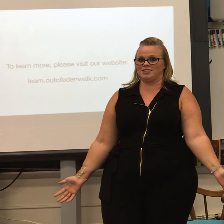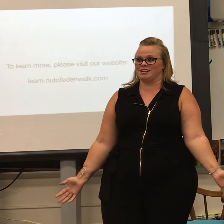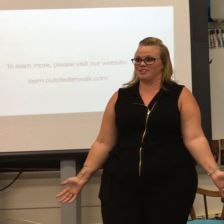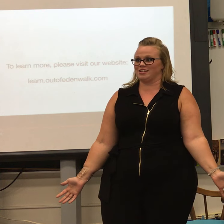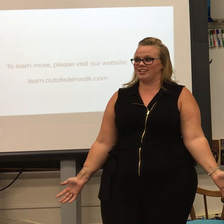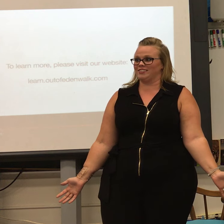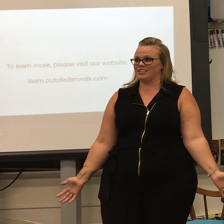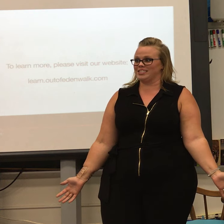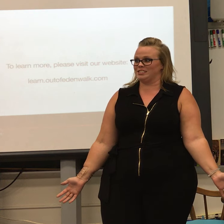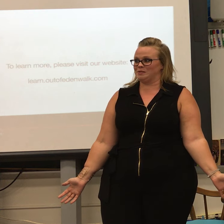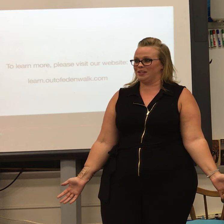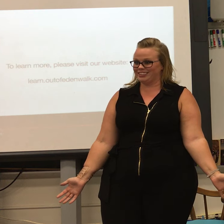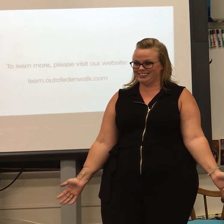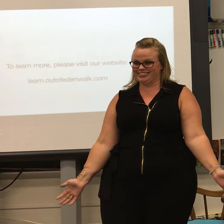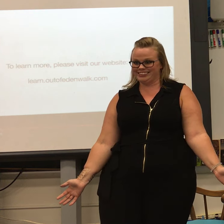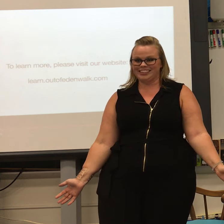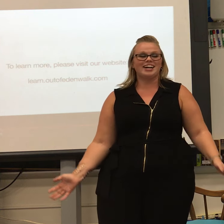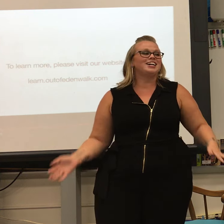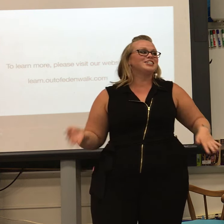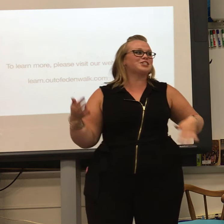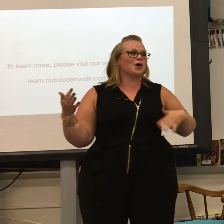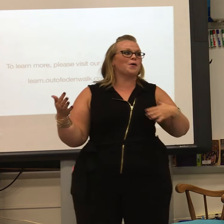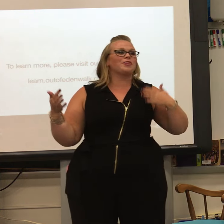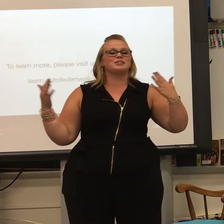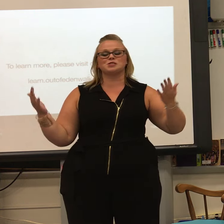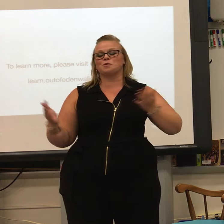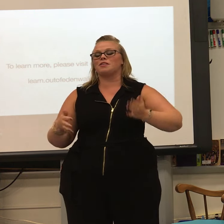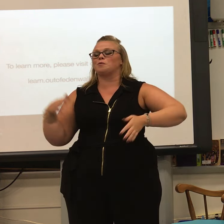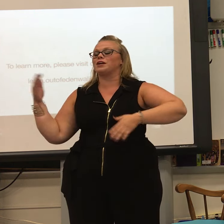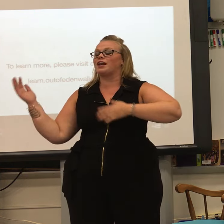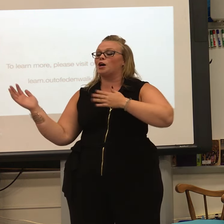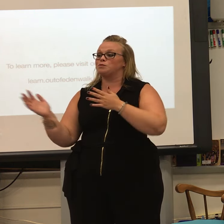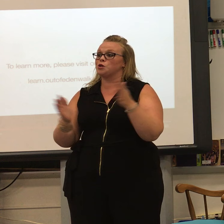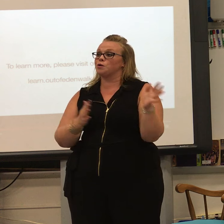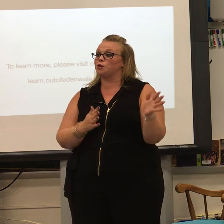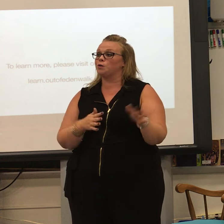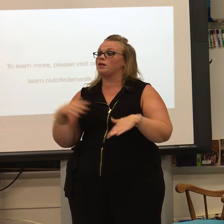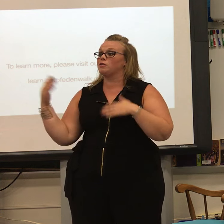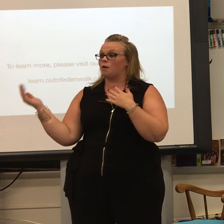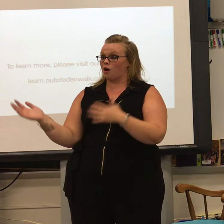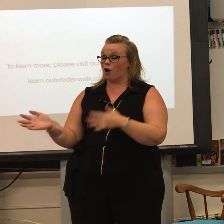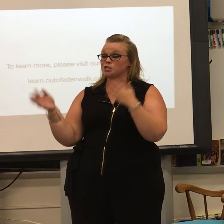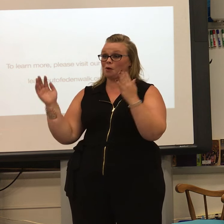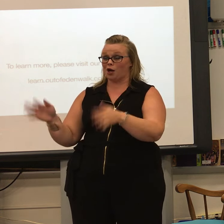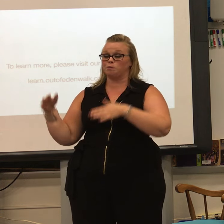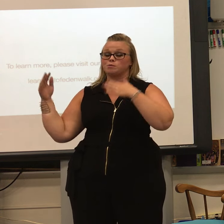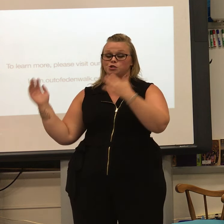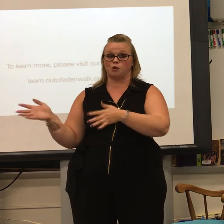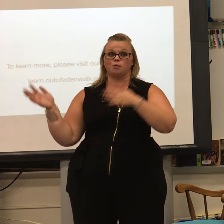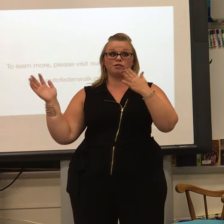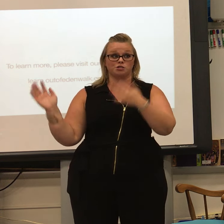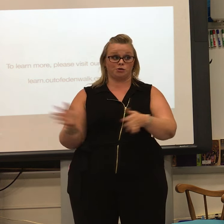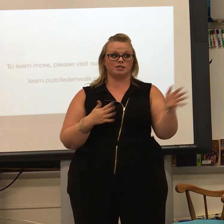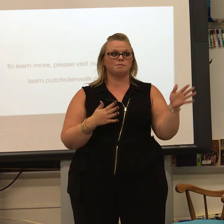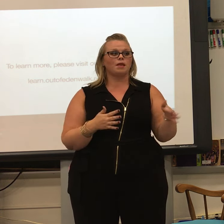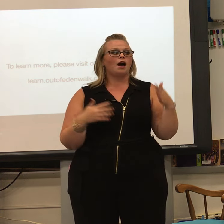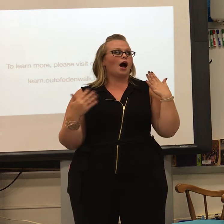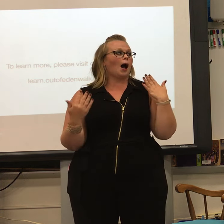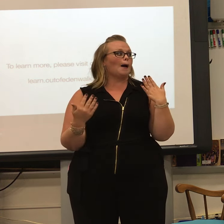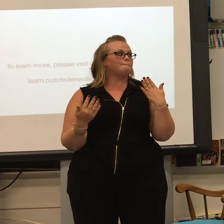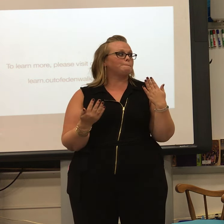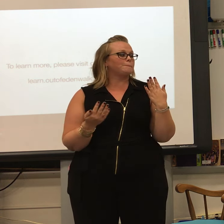has all these letters on it. What does this mean? So this is a way that we can help show you and also help show the